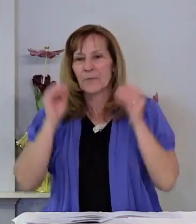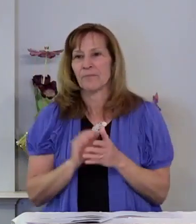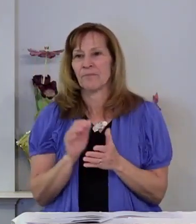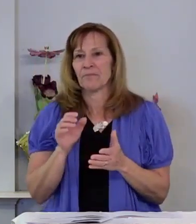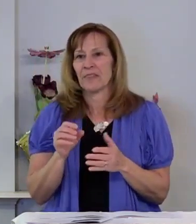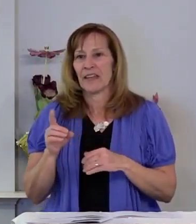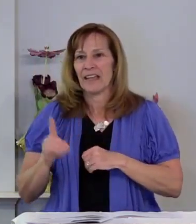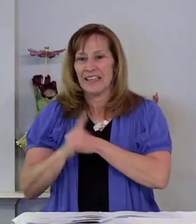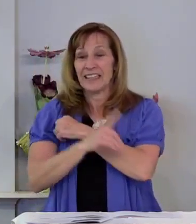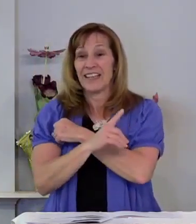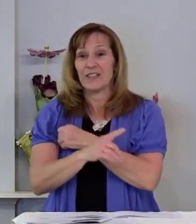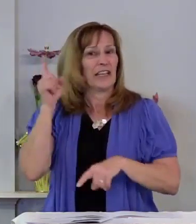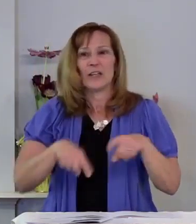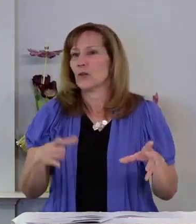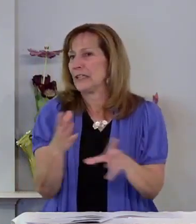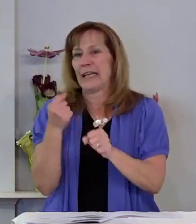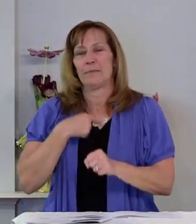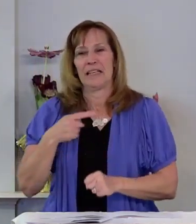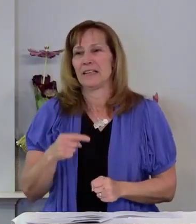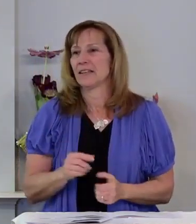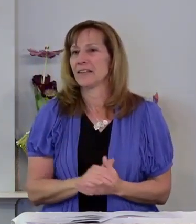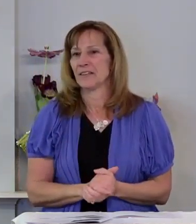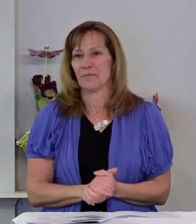the dinosaur could not get me.